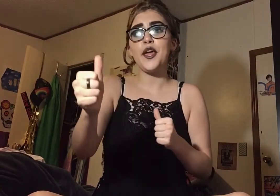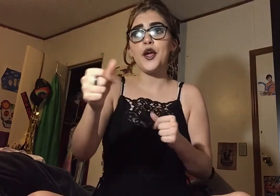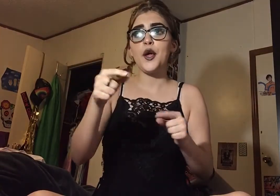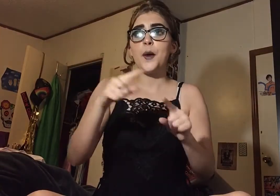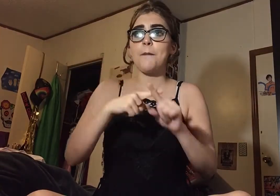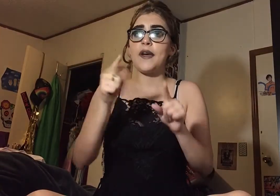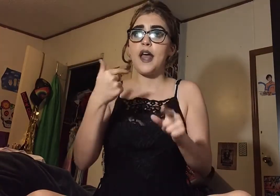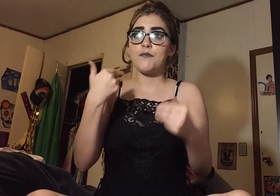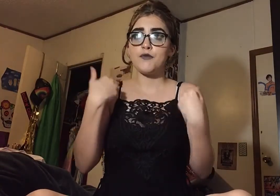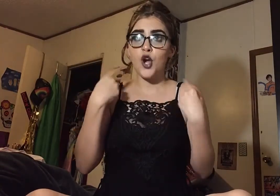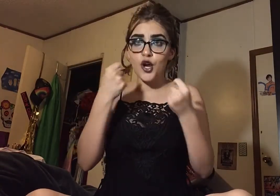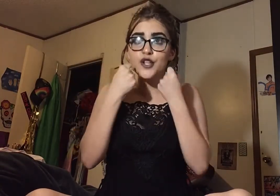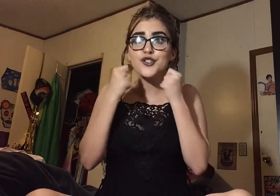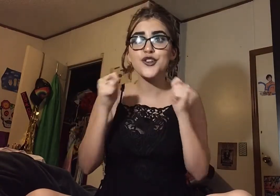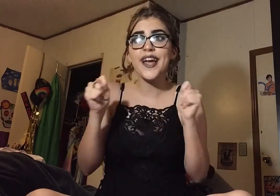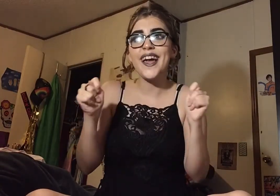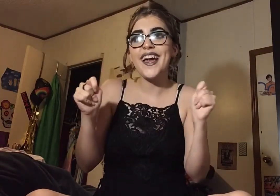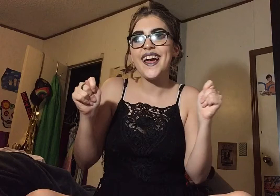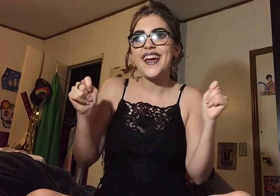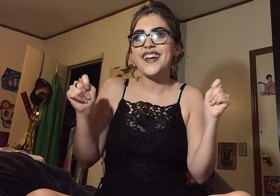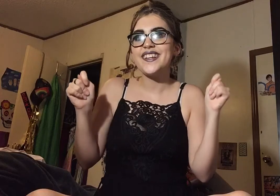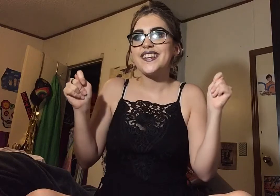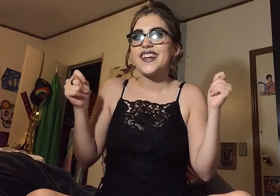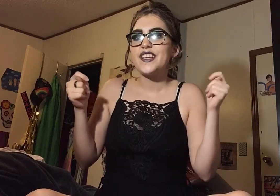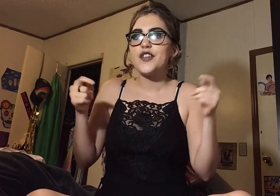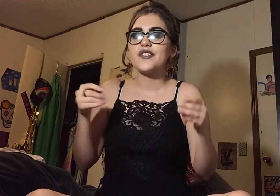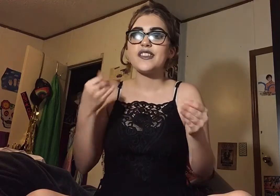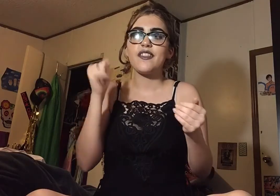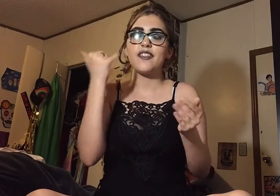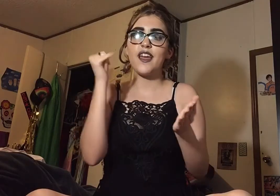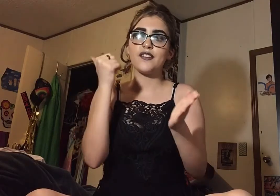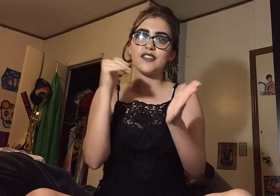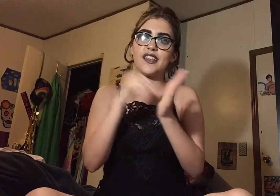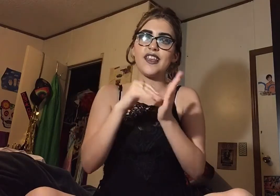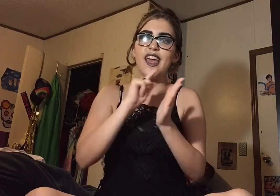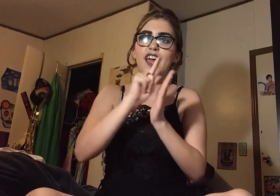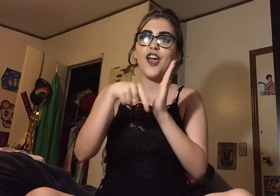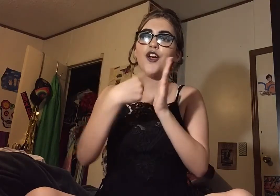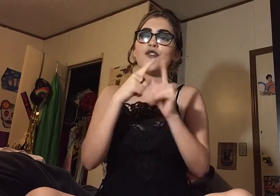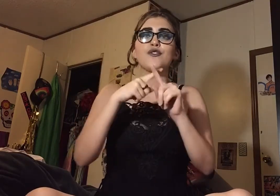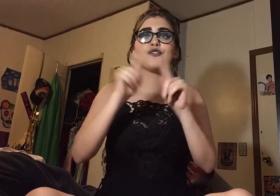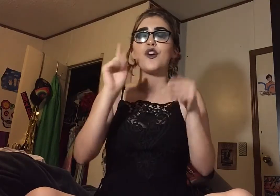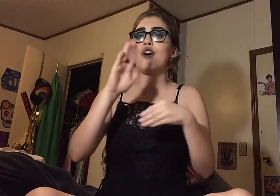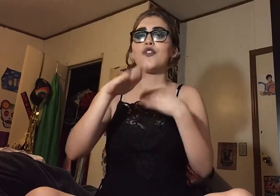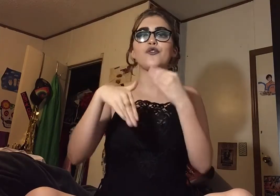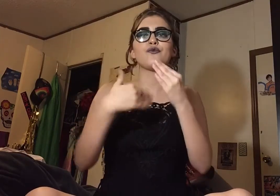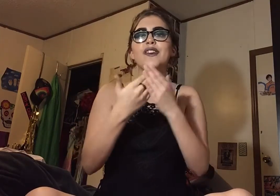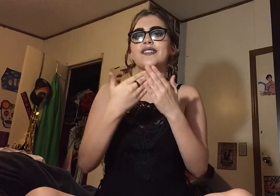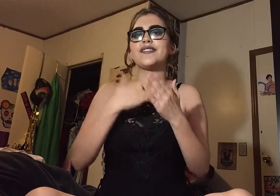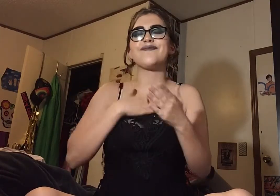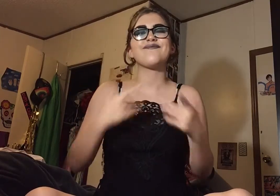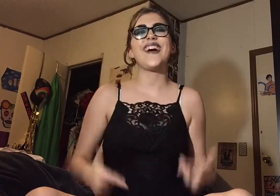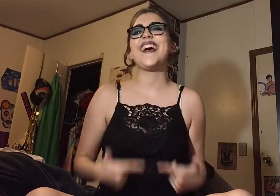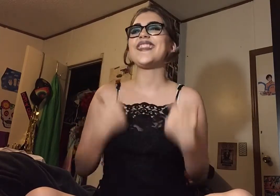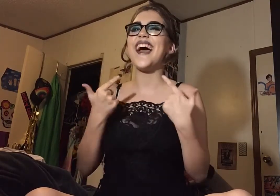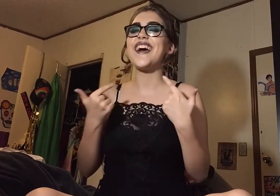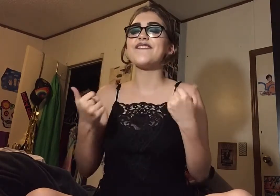there, but I'm gonna try. If it's 10,000 hours or the rest of my life,